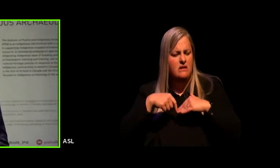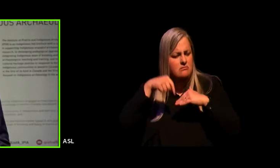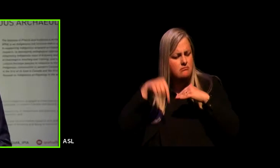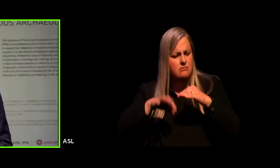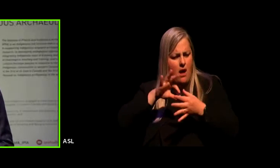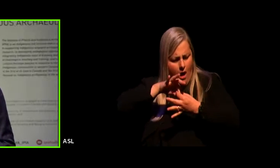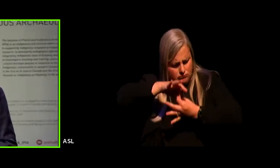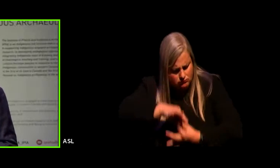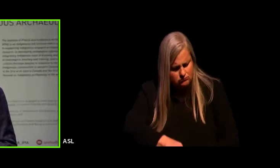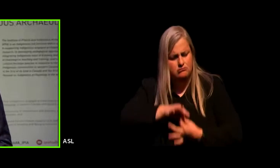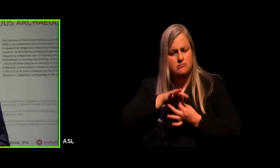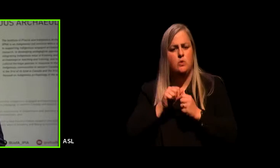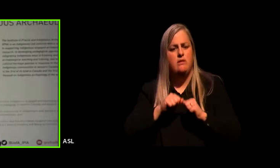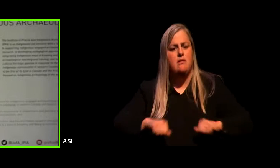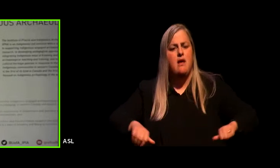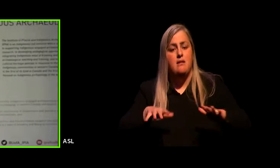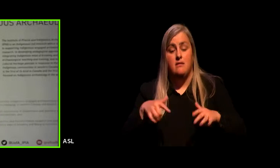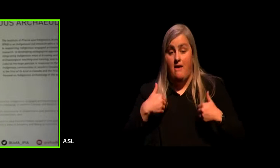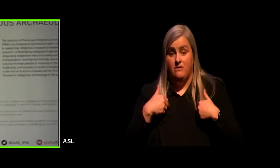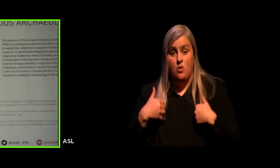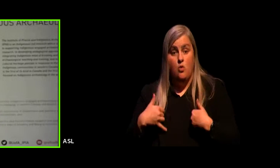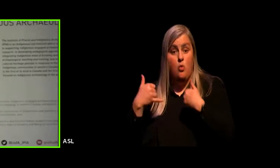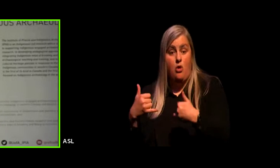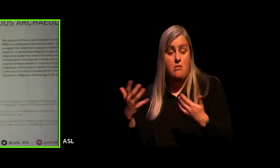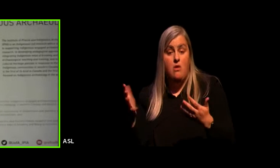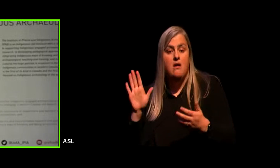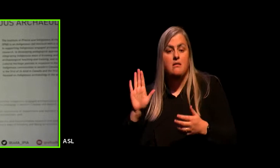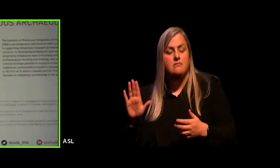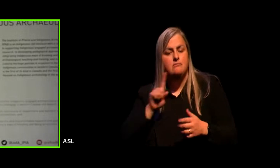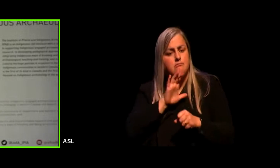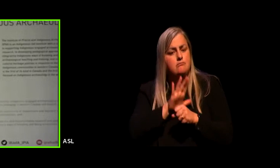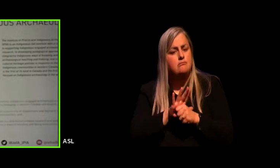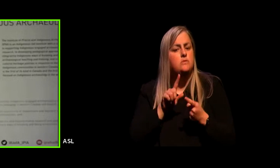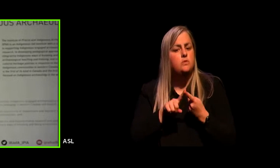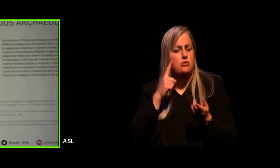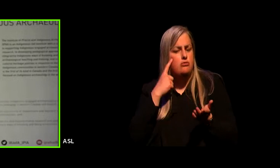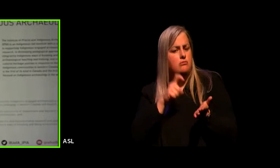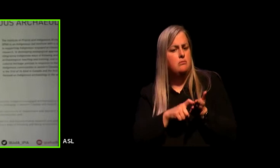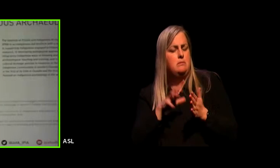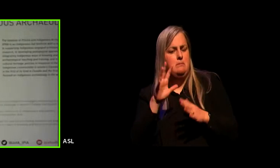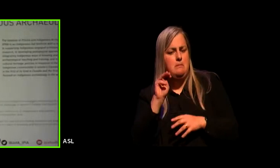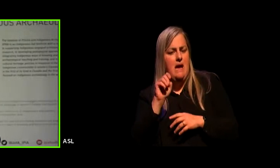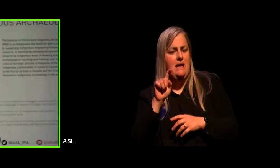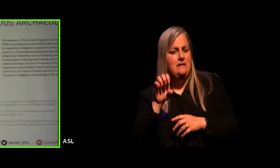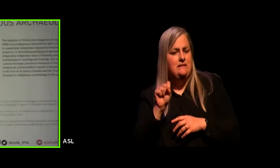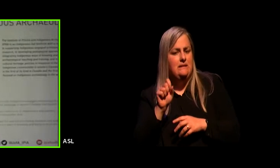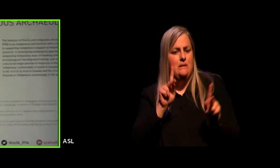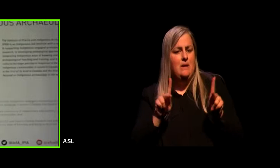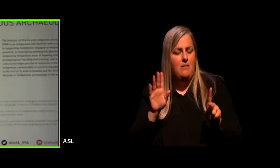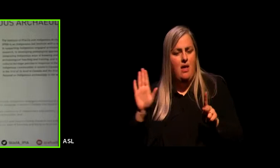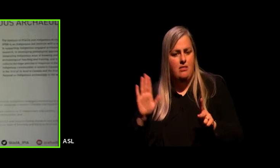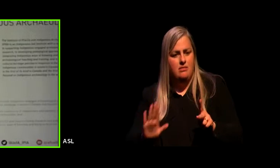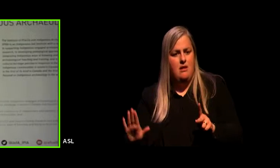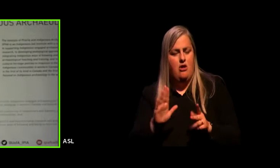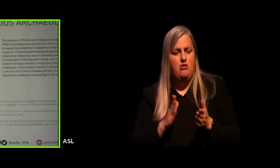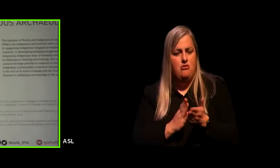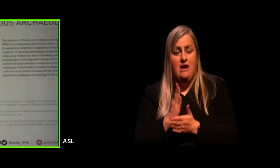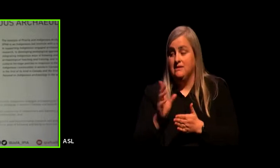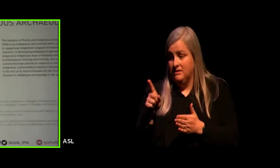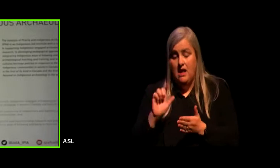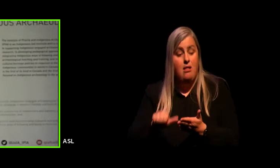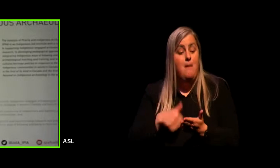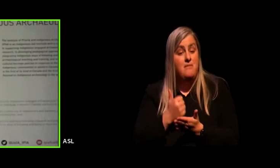of the Métis Nation Award for his dedication to the recognition of Métis peoples and their rights. He is a very proud U of A alumnus, and I have